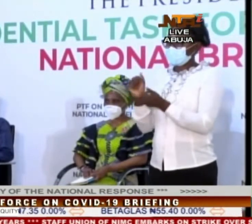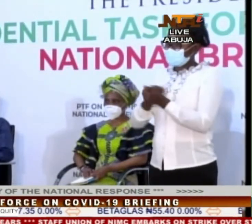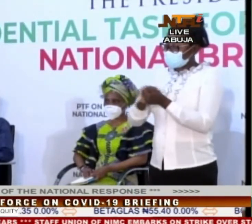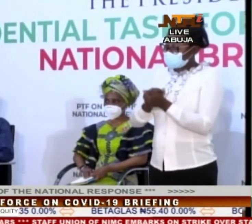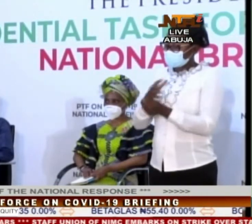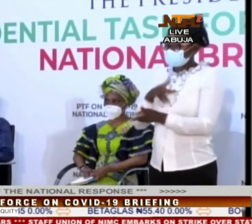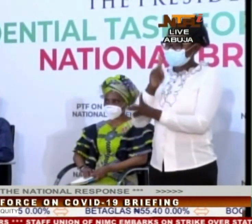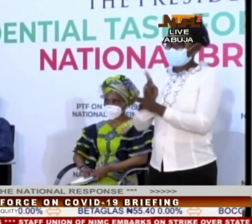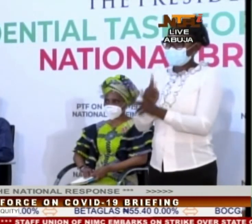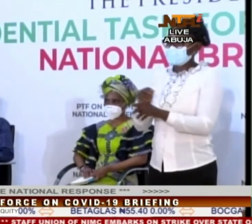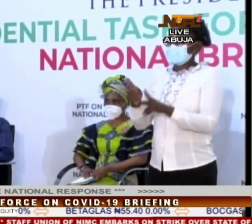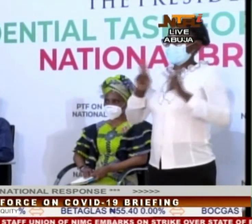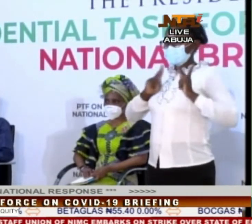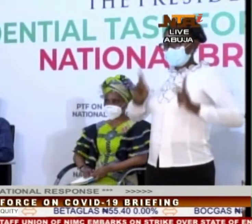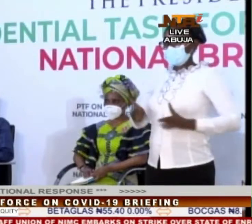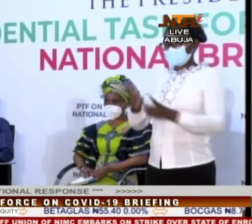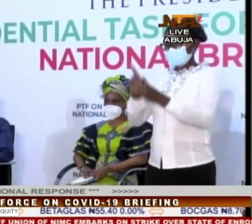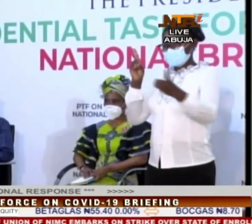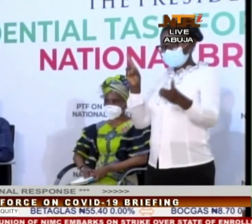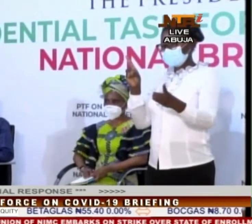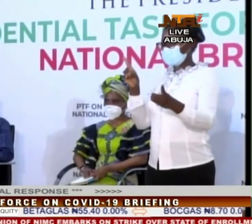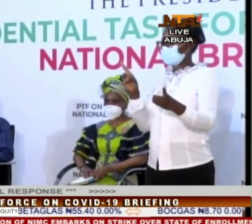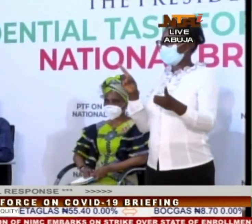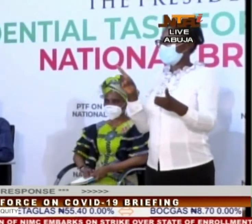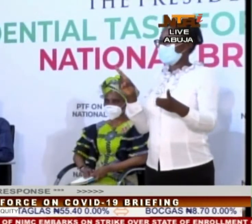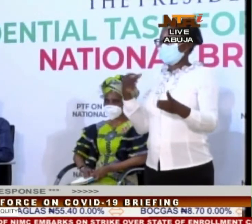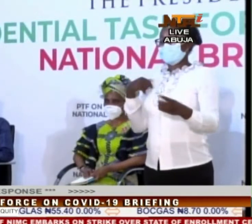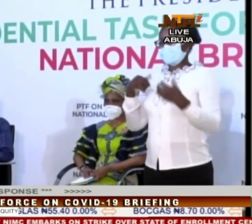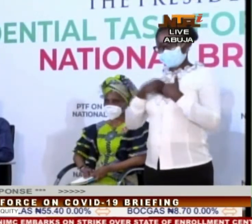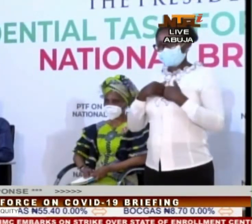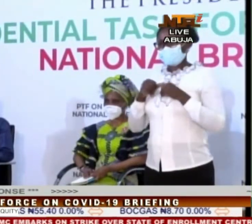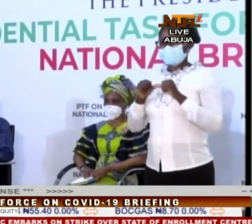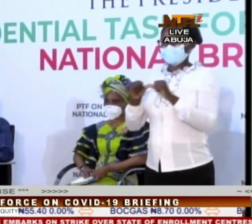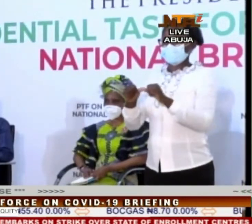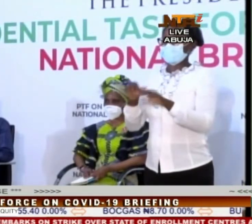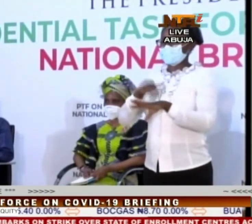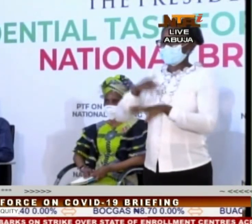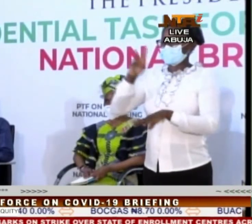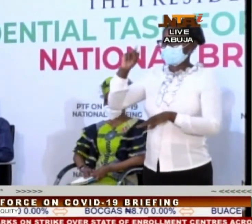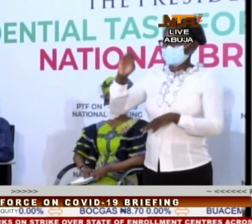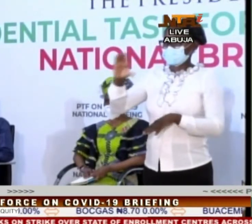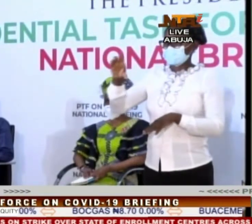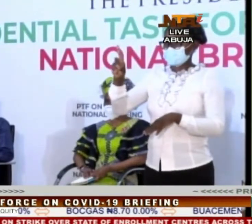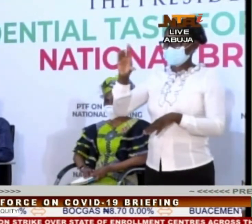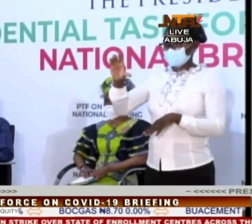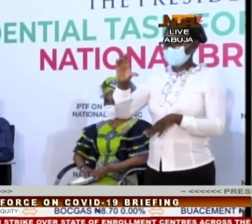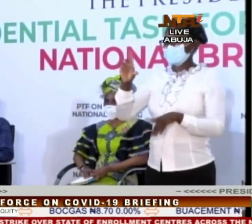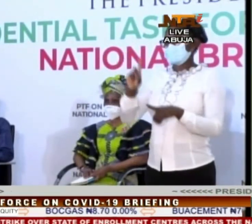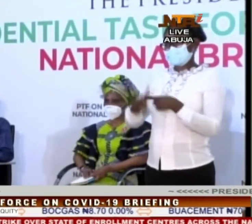physical distance. So at the NCDC, we have continued to,